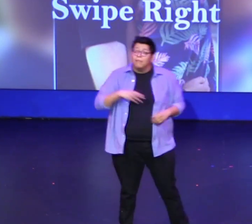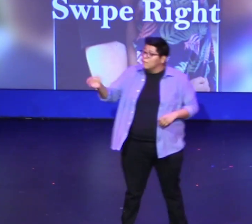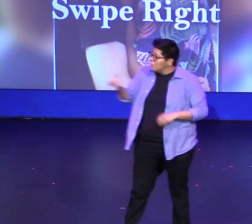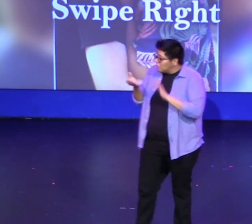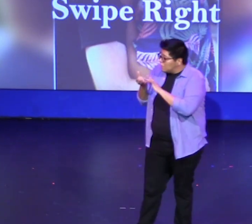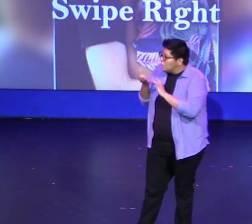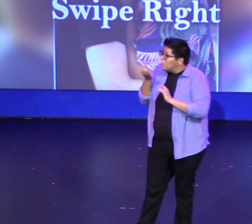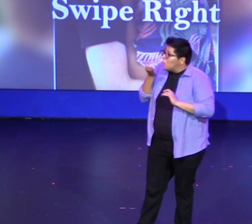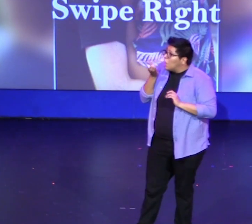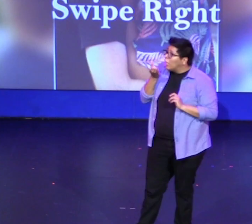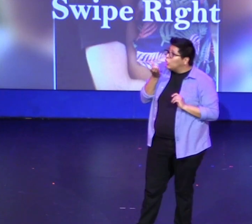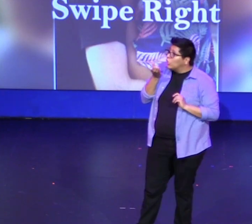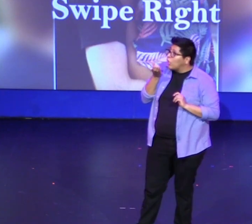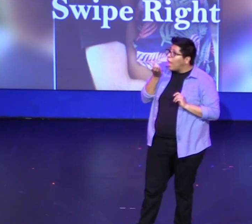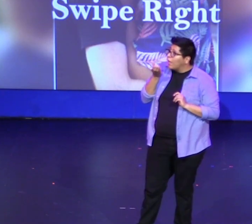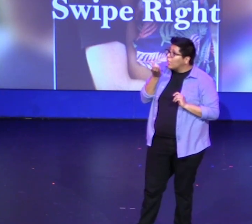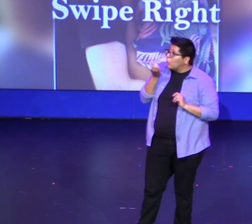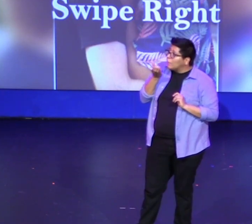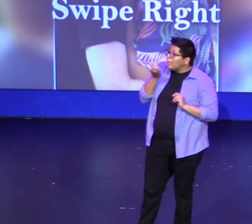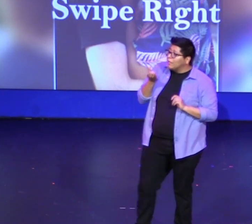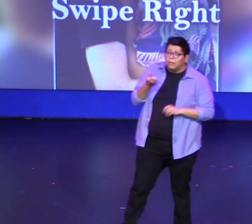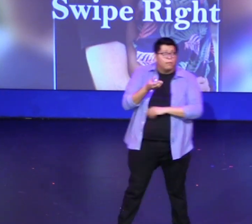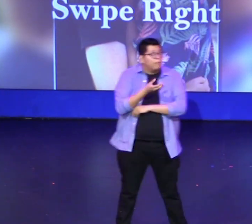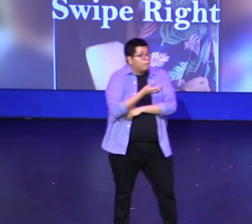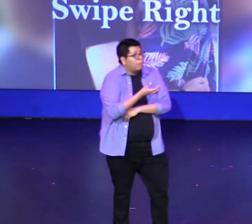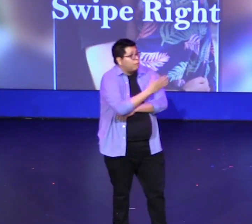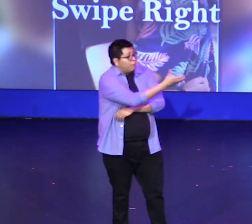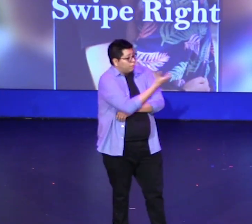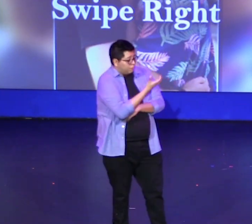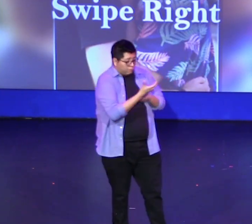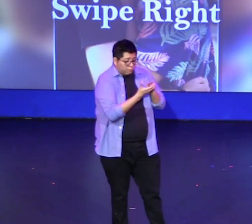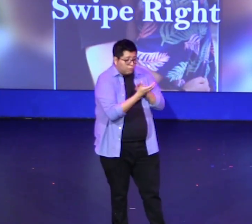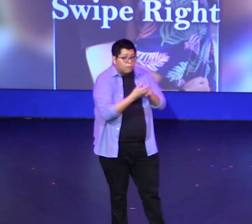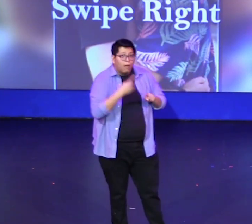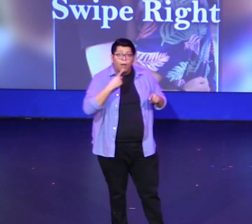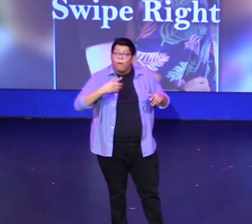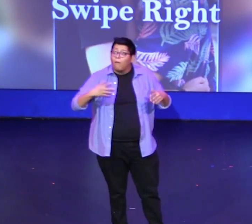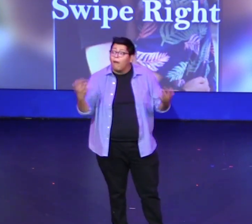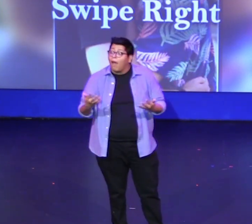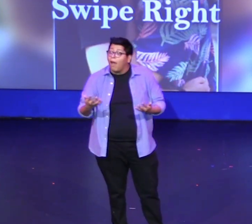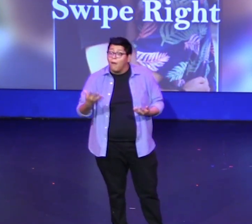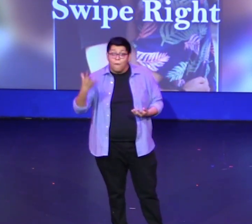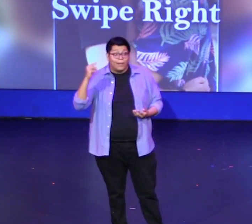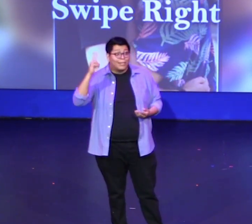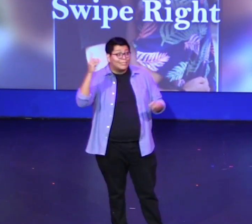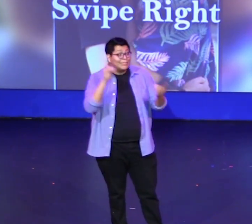phone, and you know what happens? He speaks through the phone, and I look at the text box, and he says